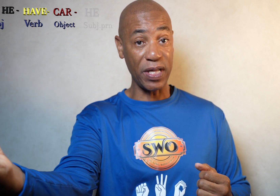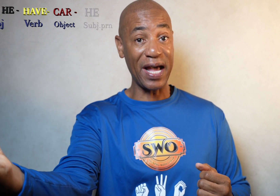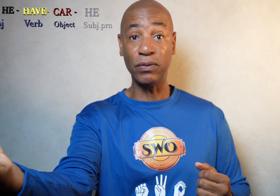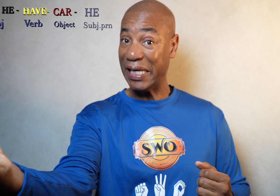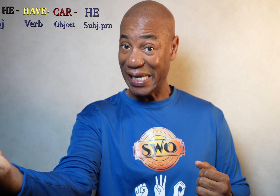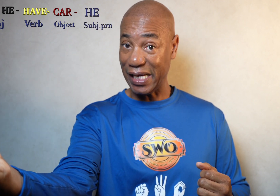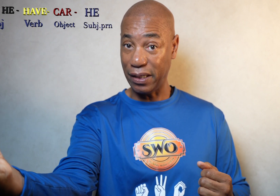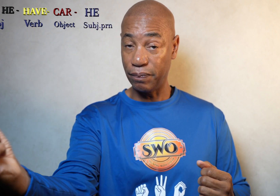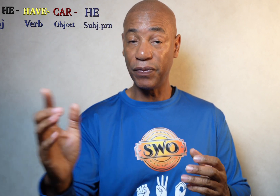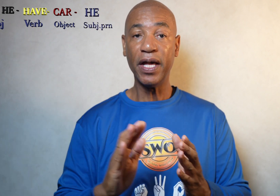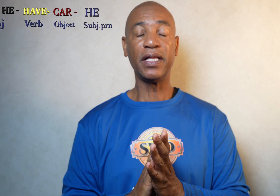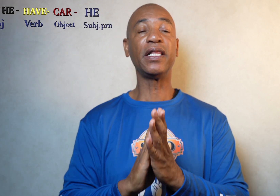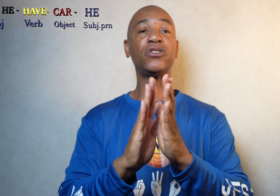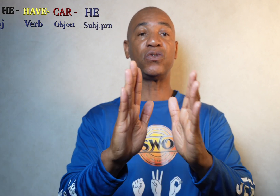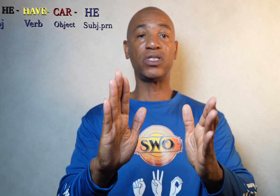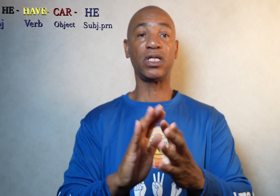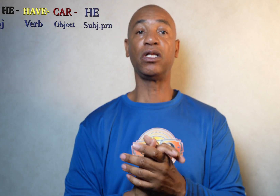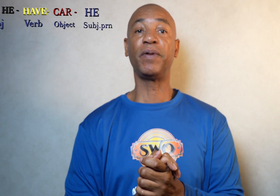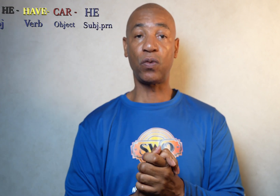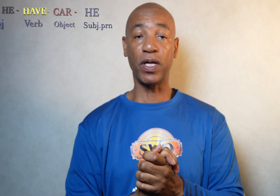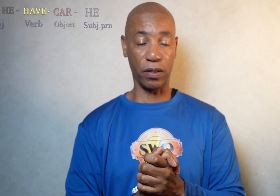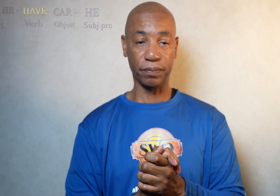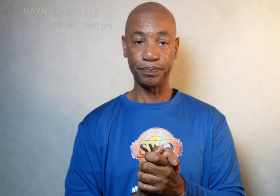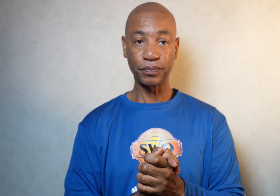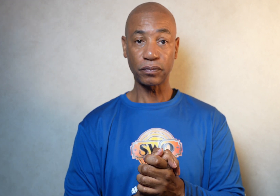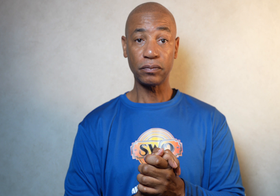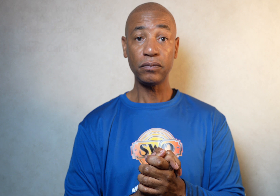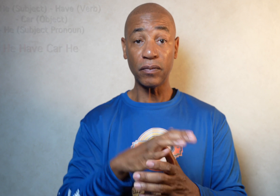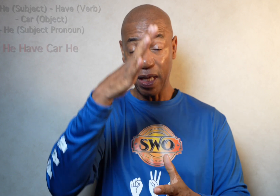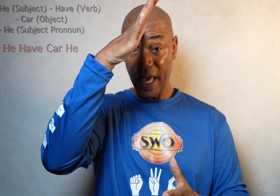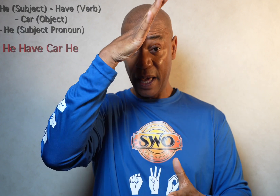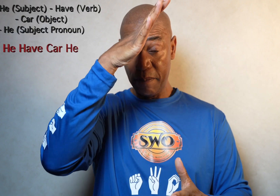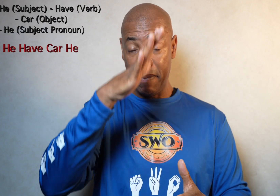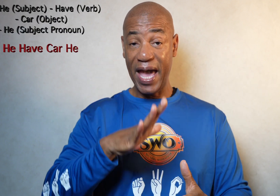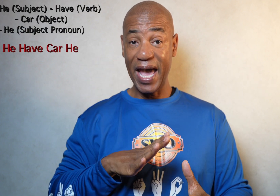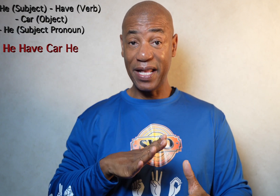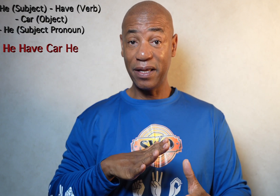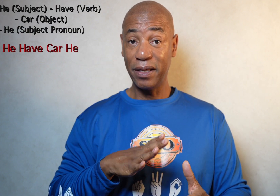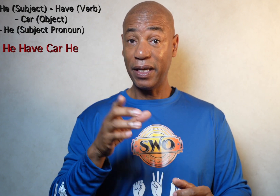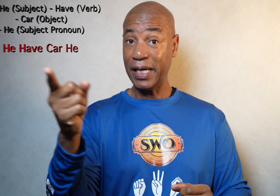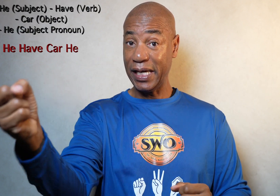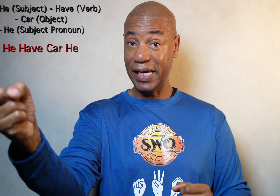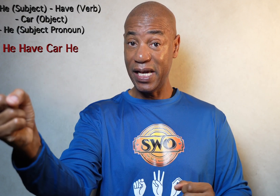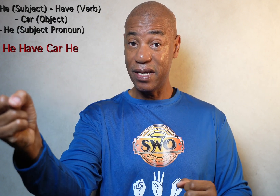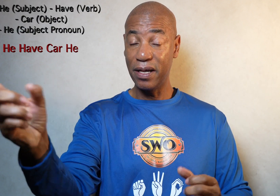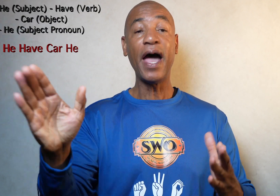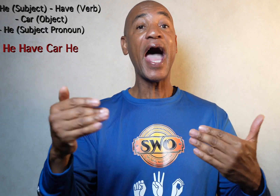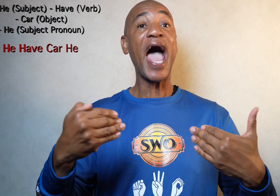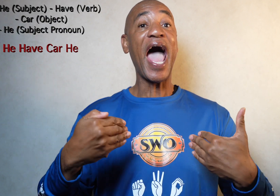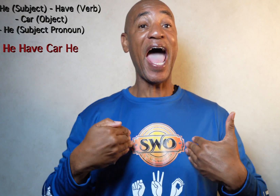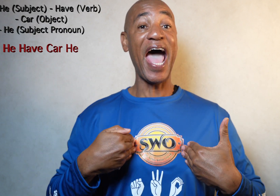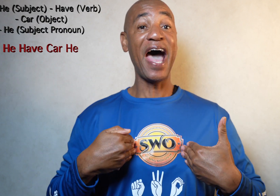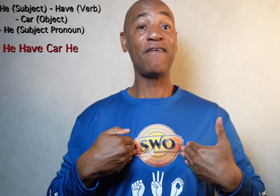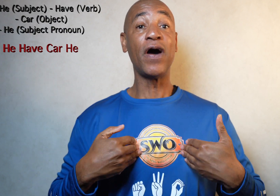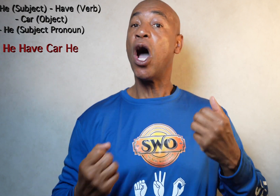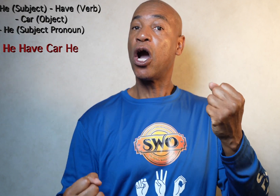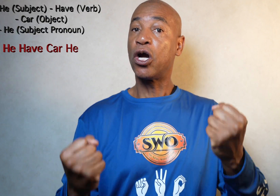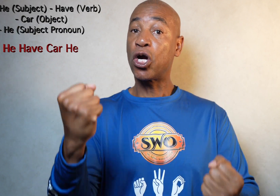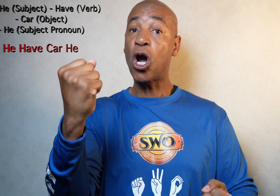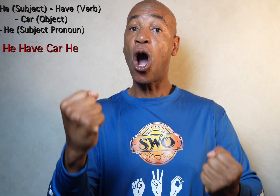pronoun he. Now let's do this a little bit quicker. Man, he, have,